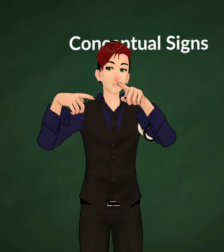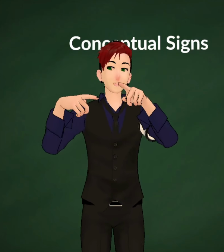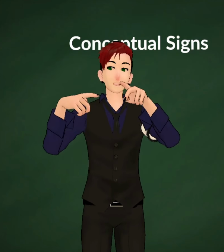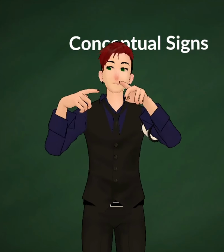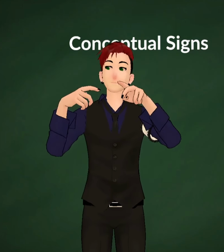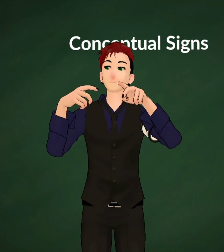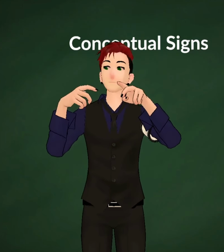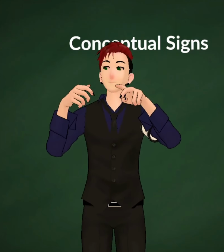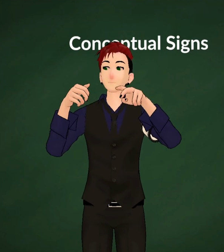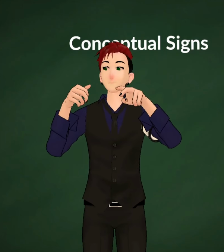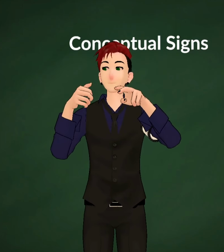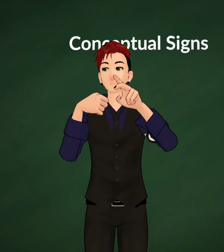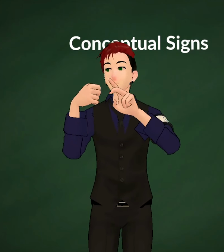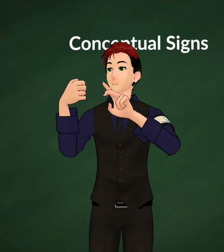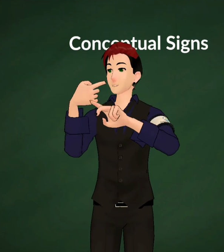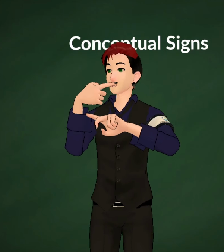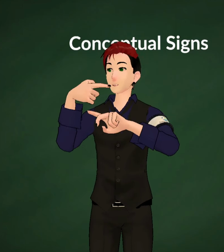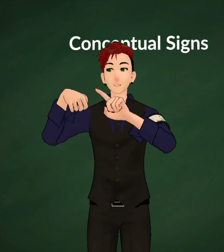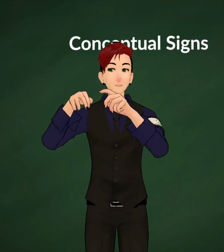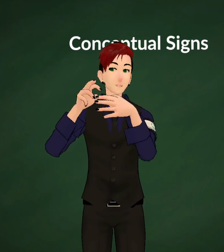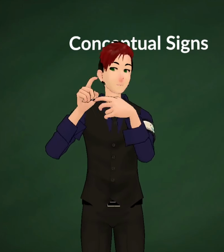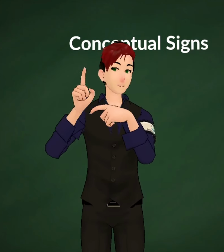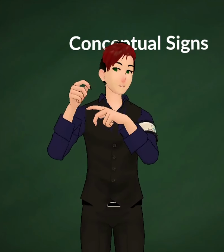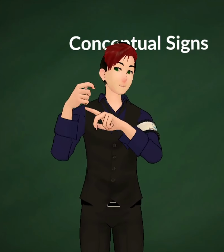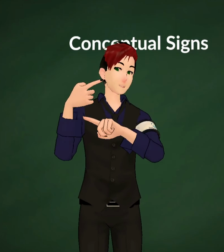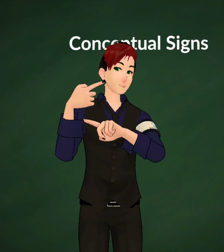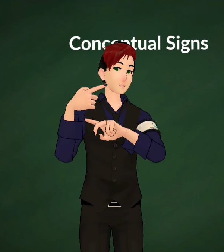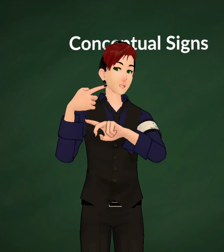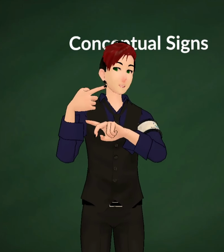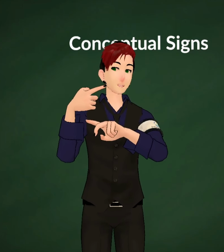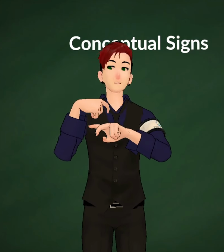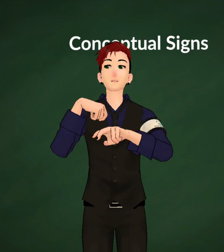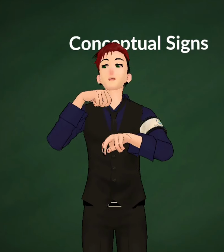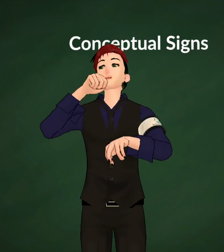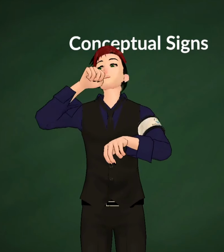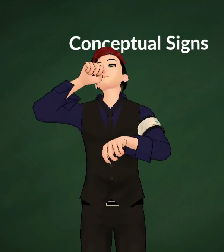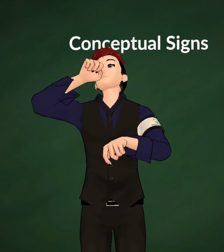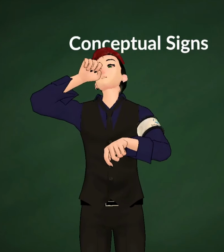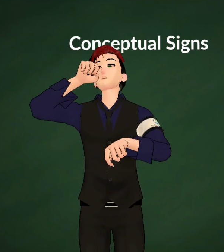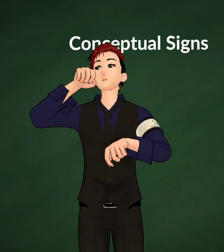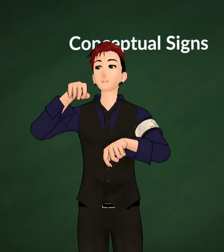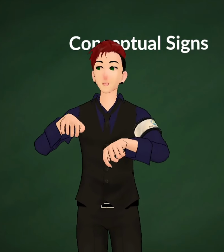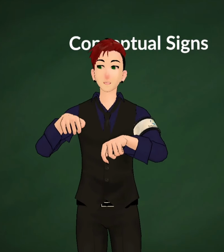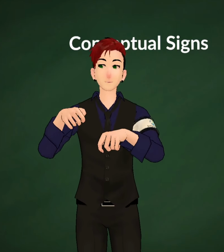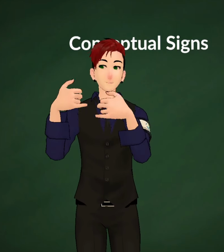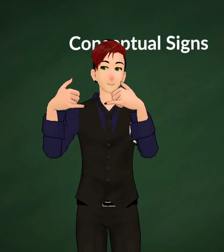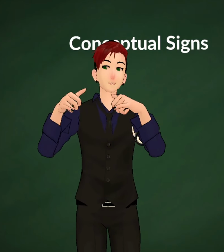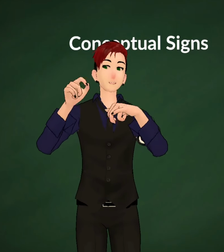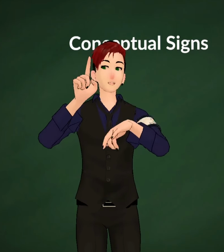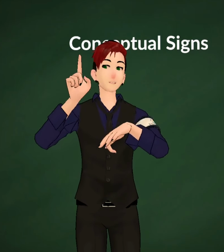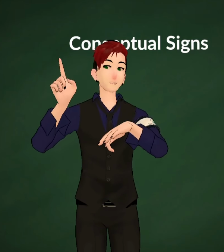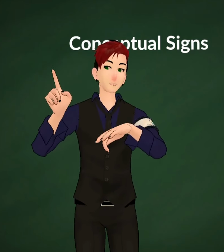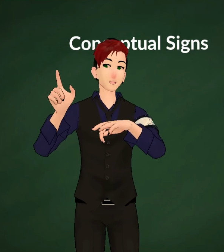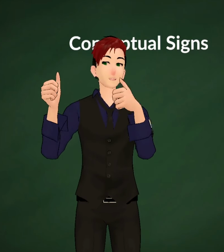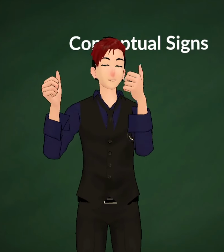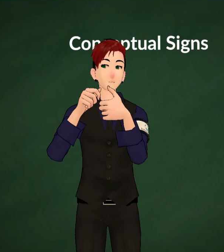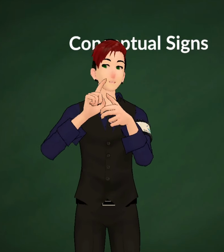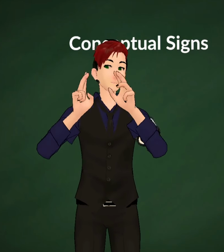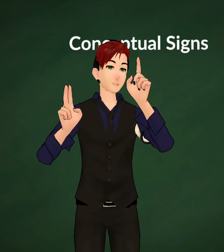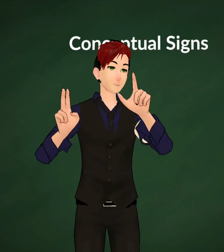on. As a complete nerd aside here, I love playing Dungeons and Dragons with deaf